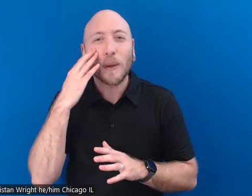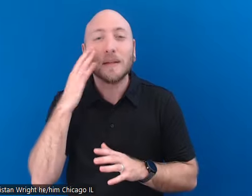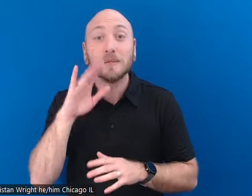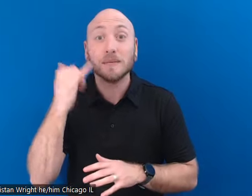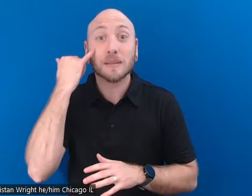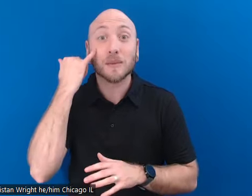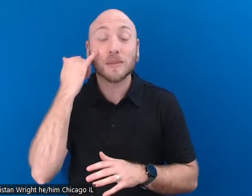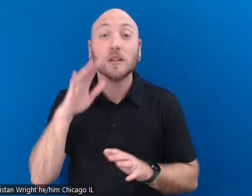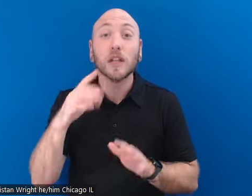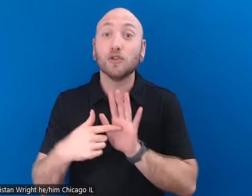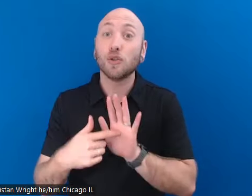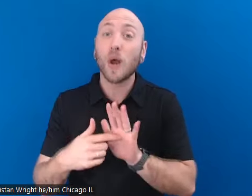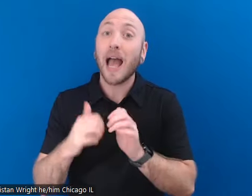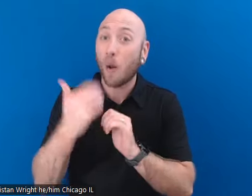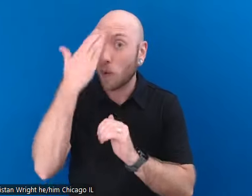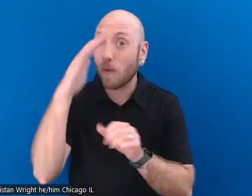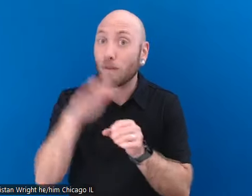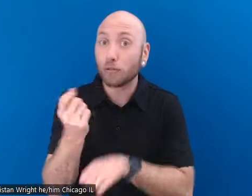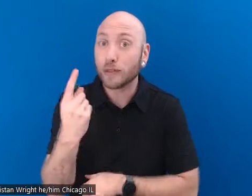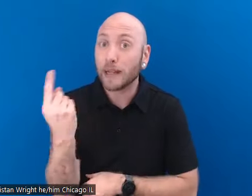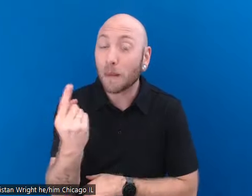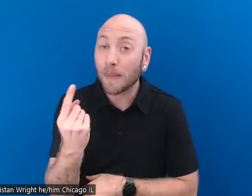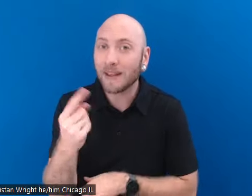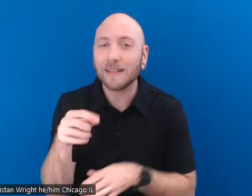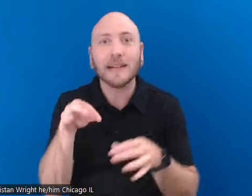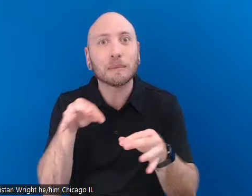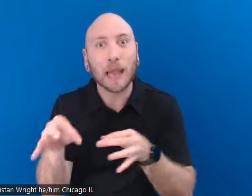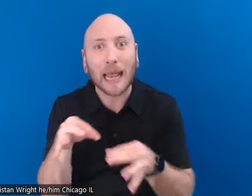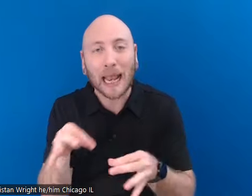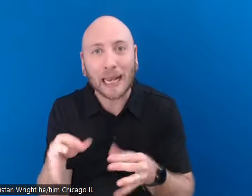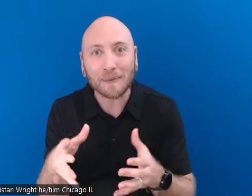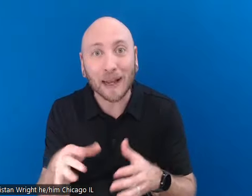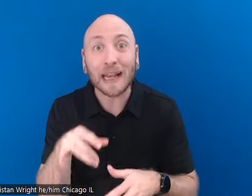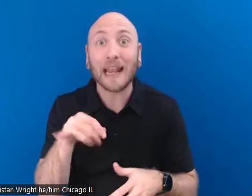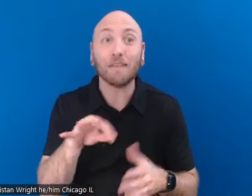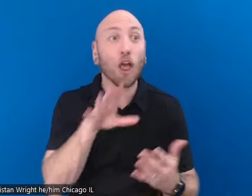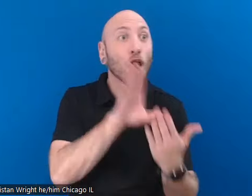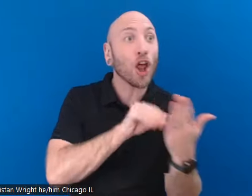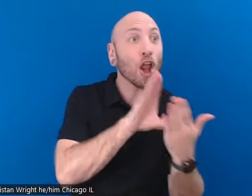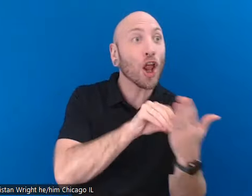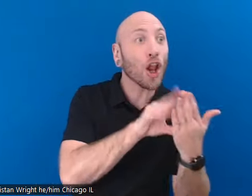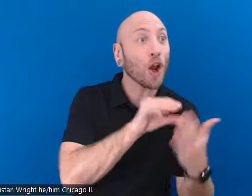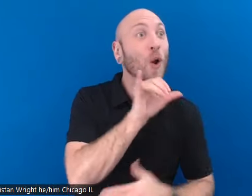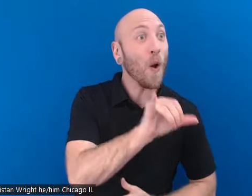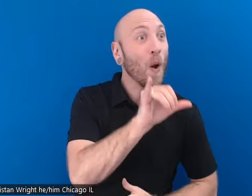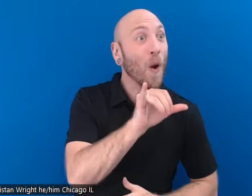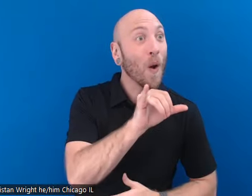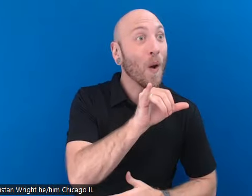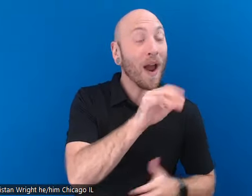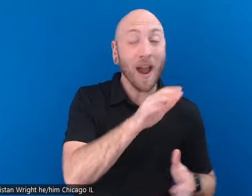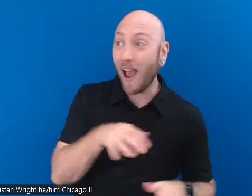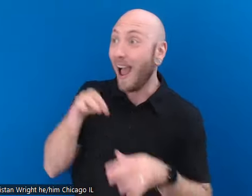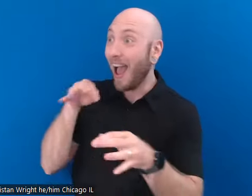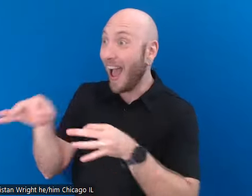somebody else. So it helped me in that regards. And B, like, I have trouble sometimes